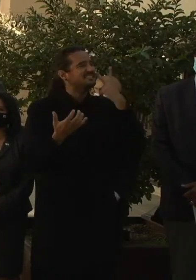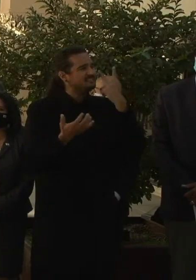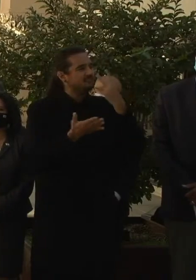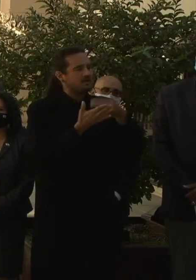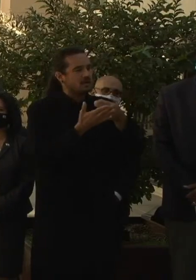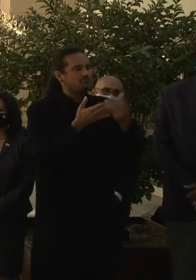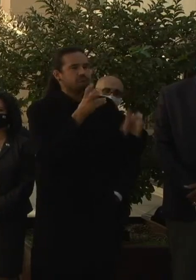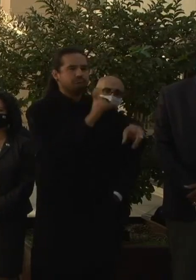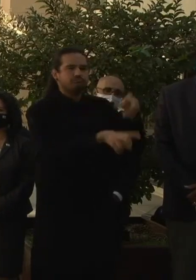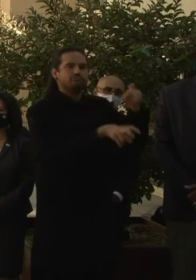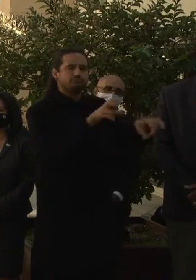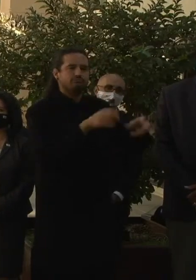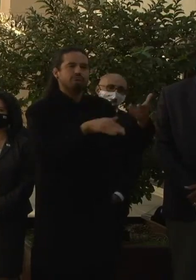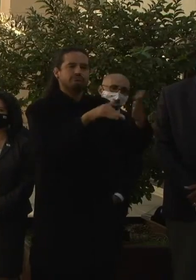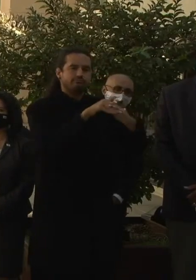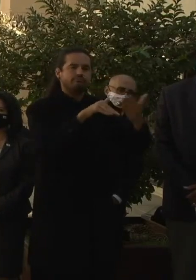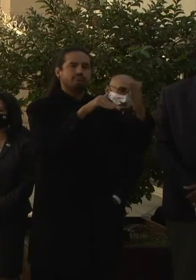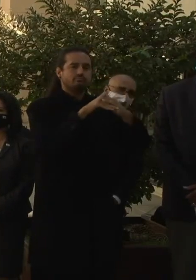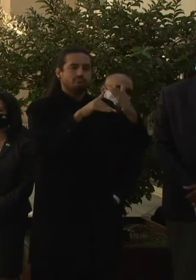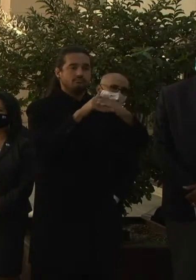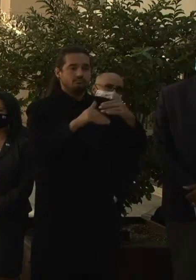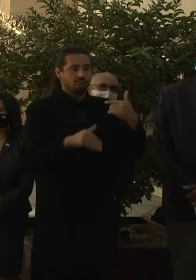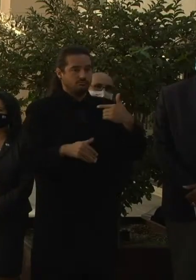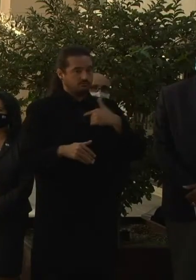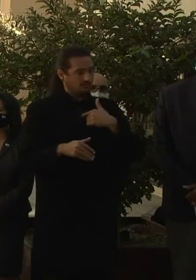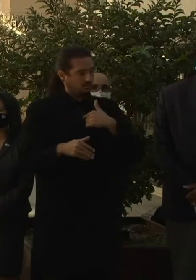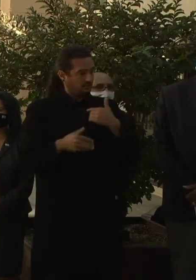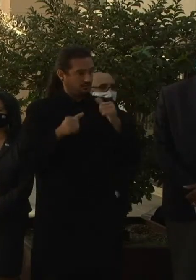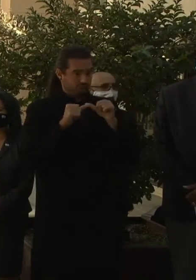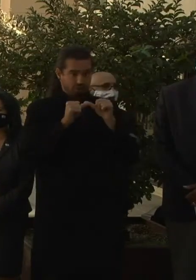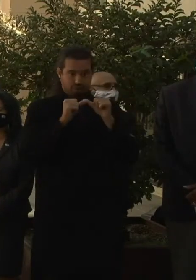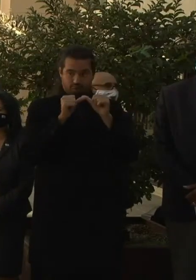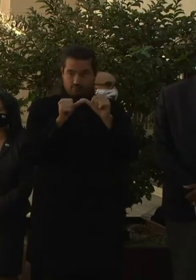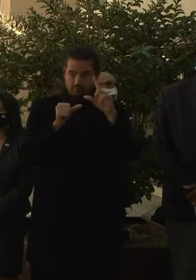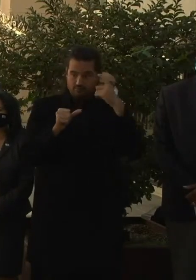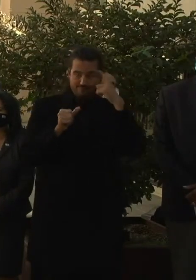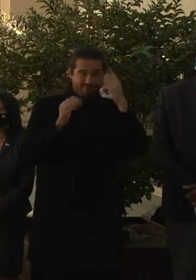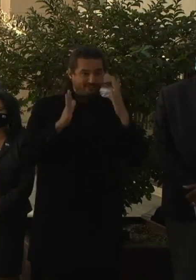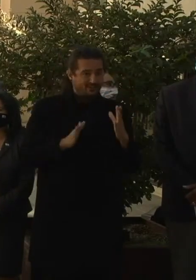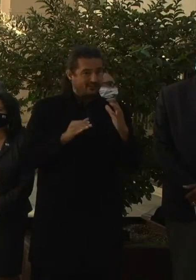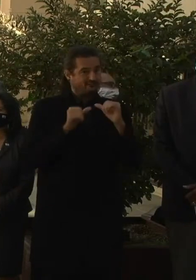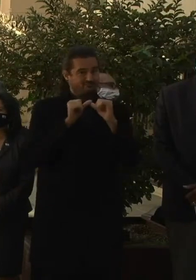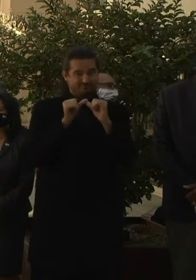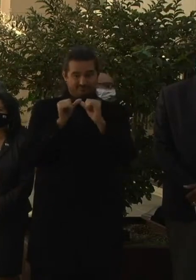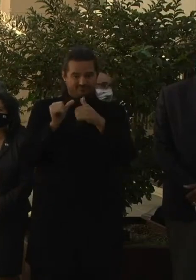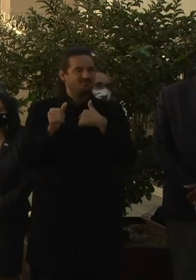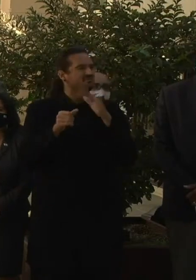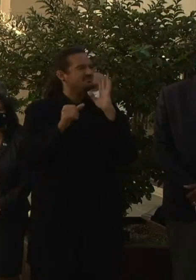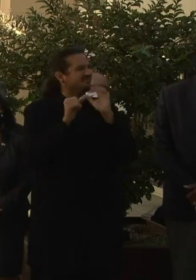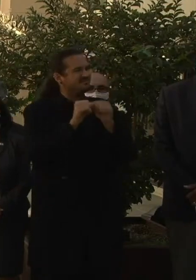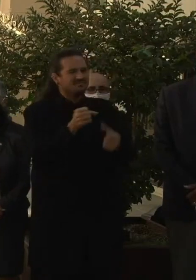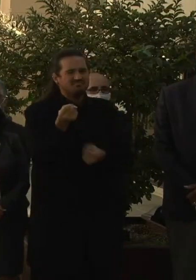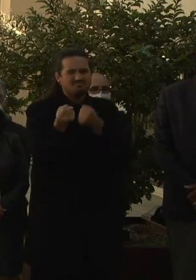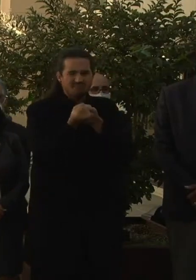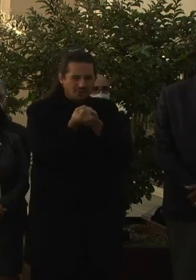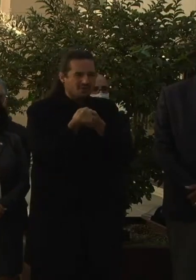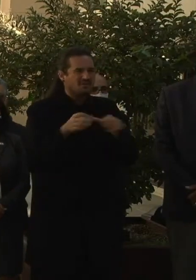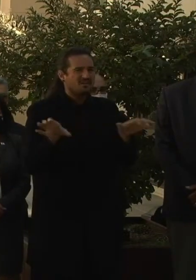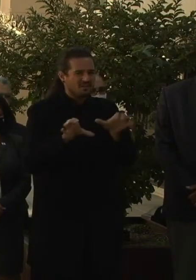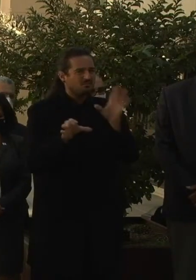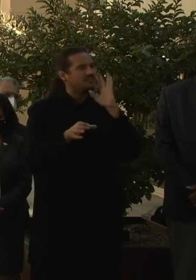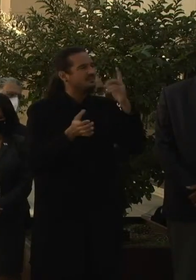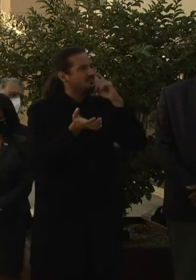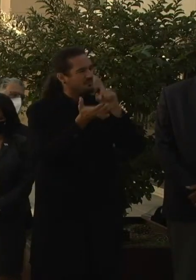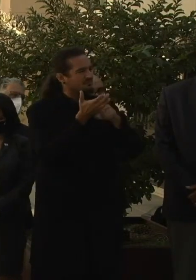this office and the economy continues to support our efforts, we'll continue to see more resources in that space. And Governor, if I may,